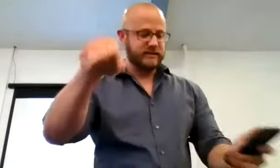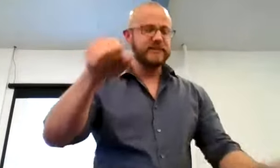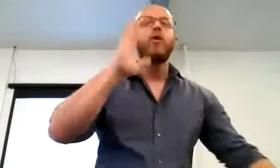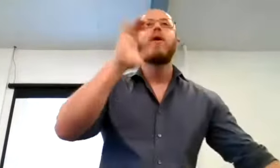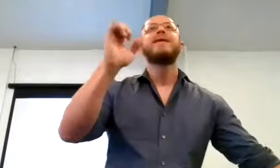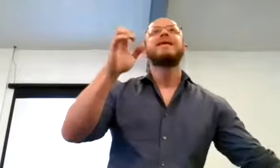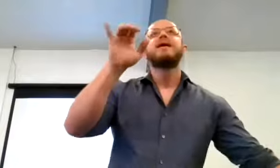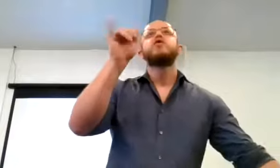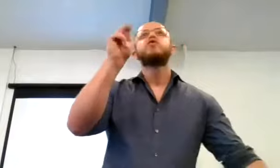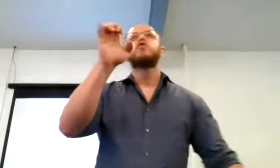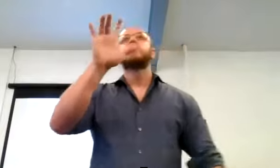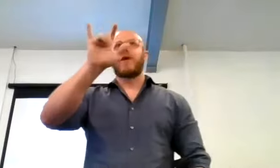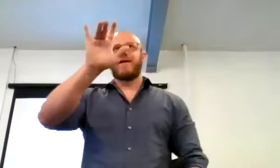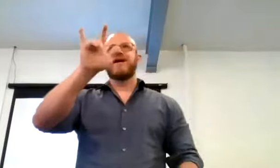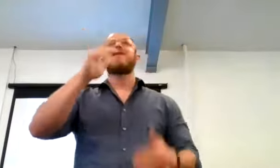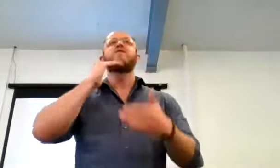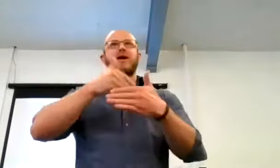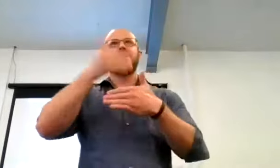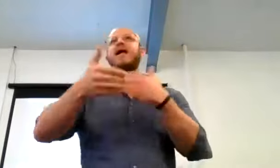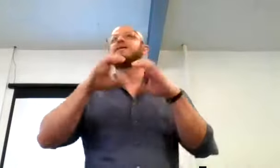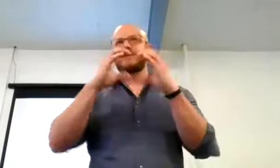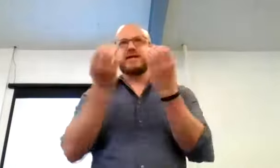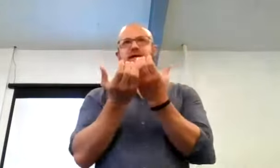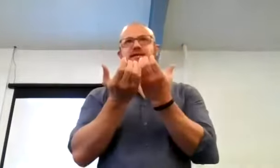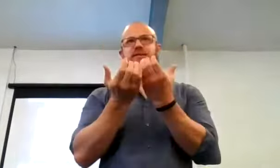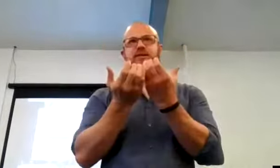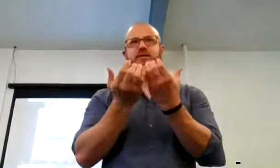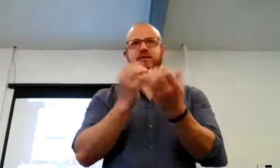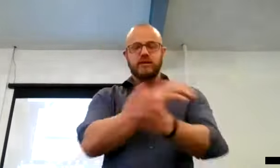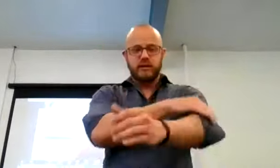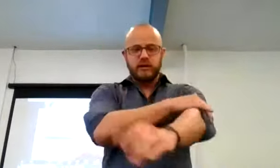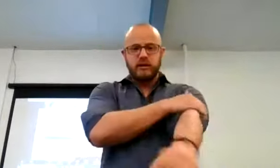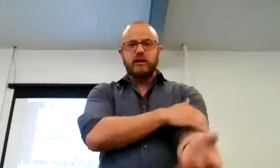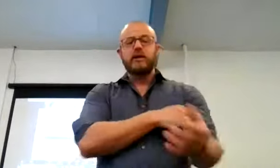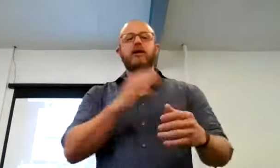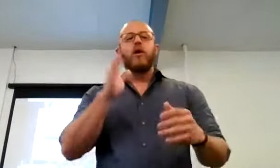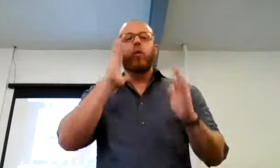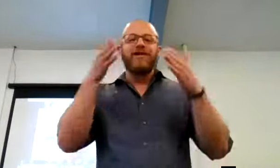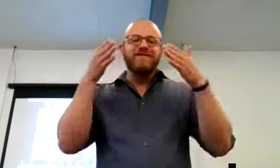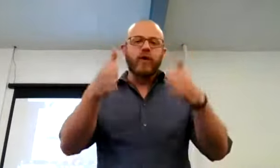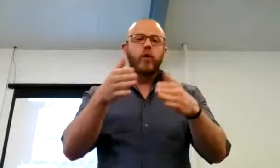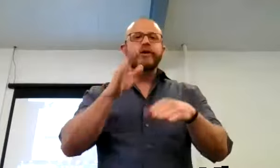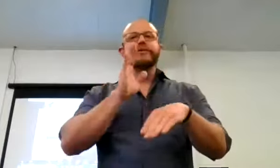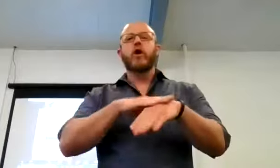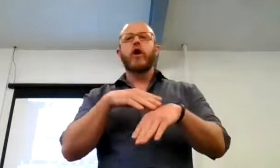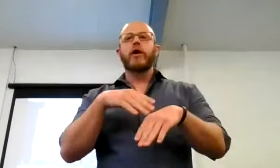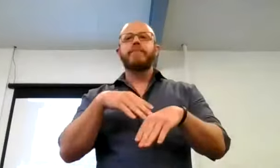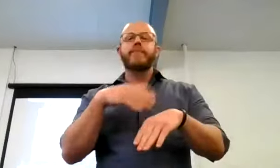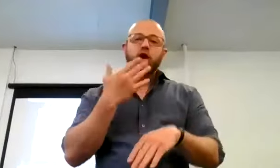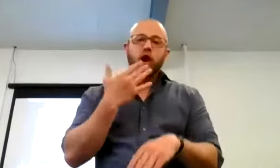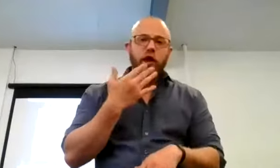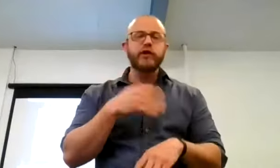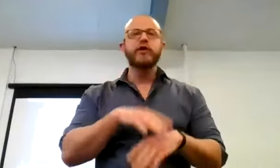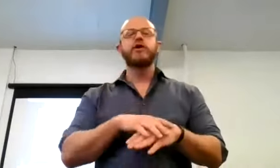25, yes, that's correct. 25, yes, is the next class, that's correct, on June the 25th, excuse me. So, so